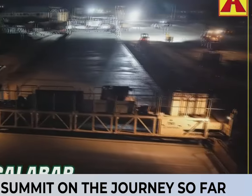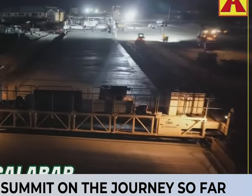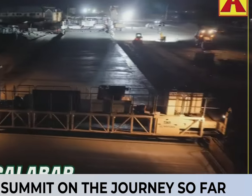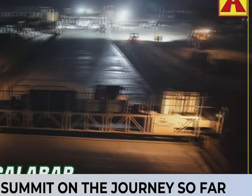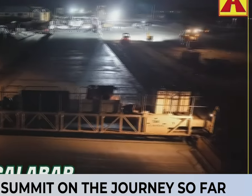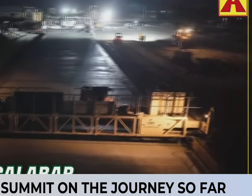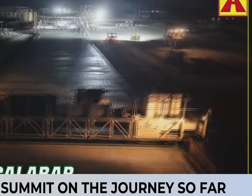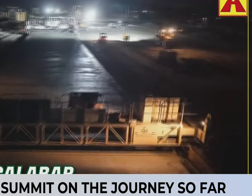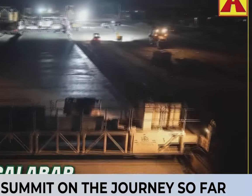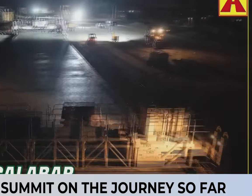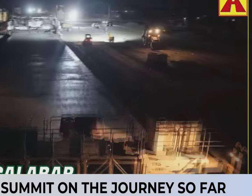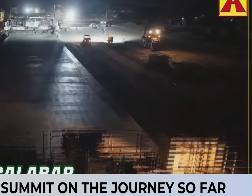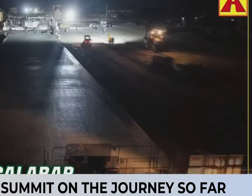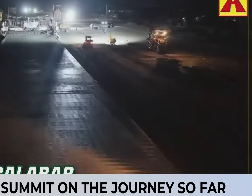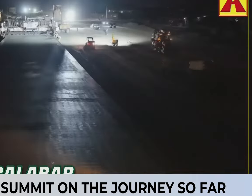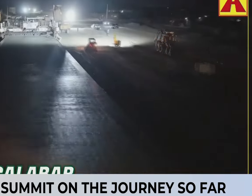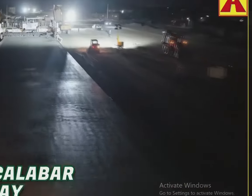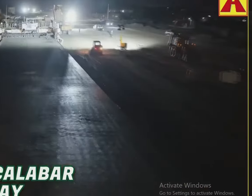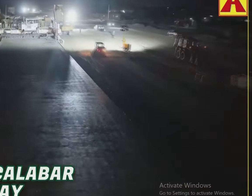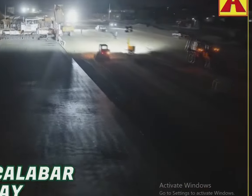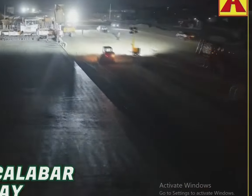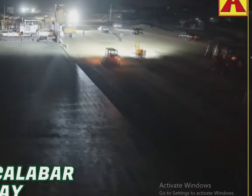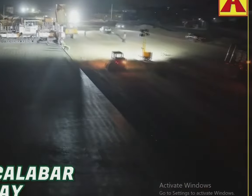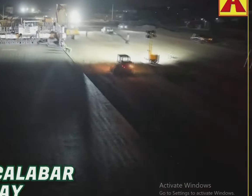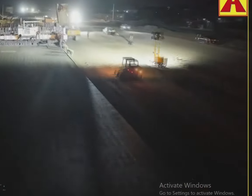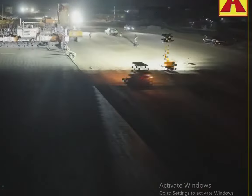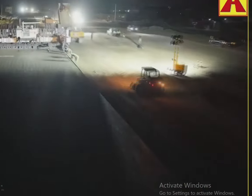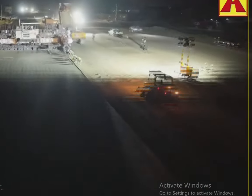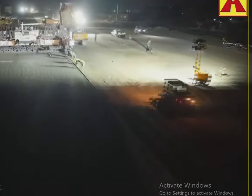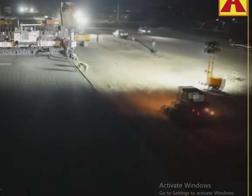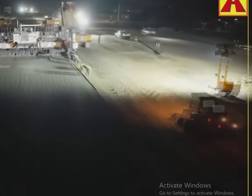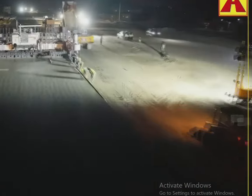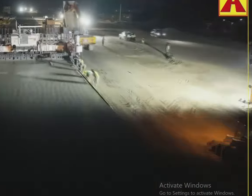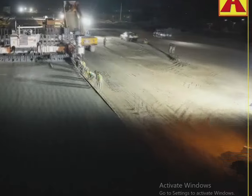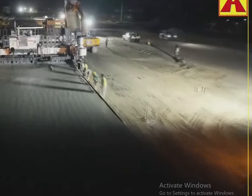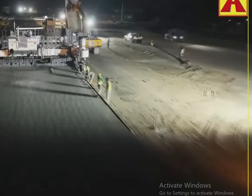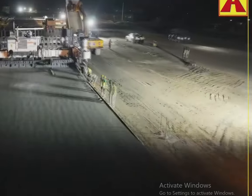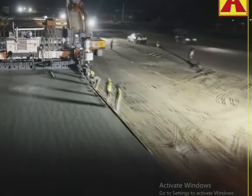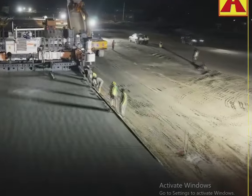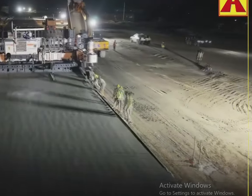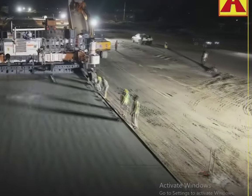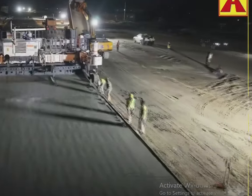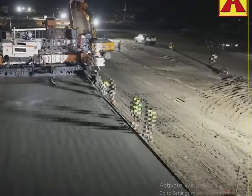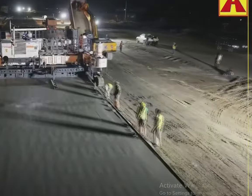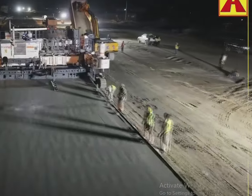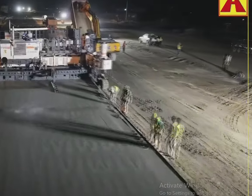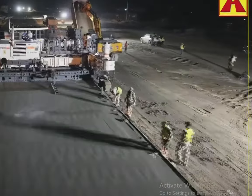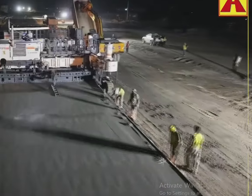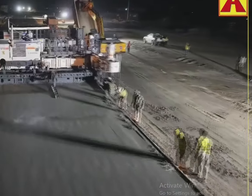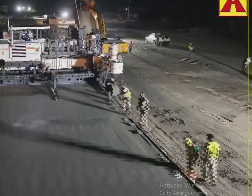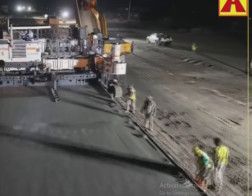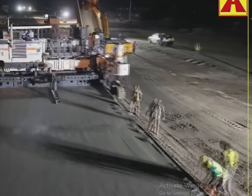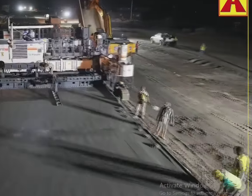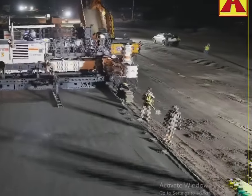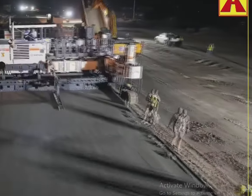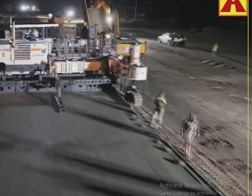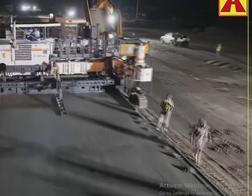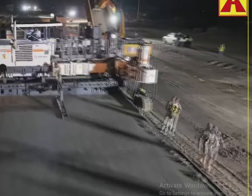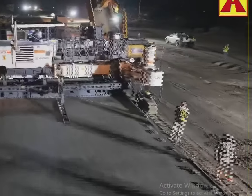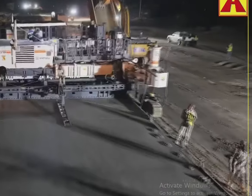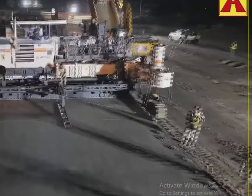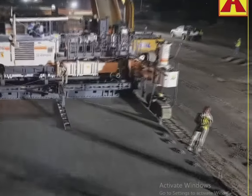47.47 by 2, and that project is about 80% done today. And that project, we're going to have a lot of